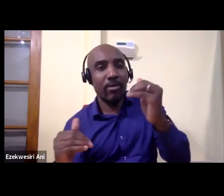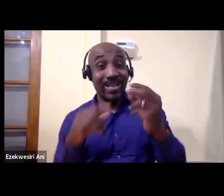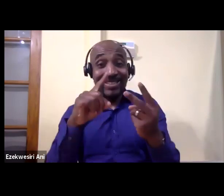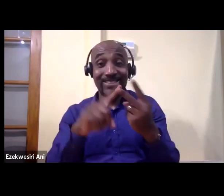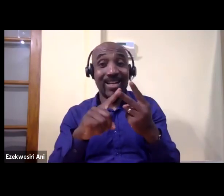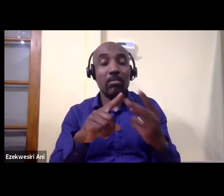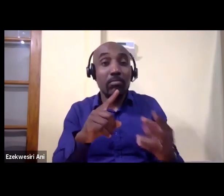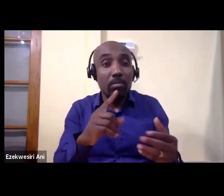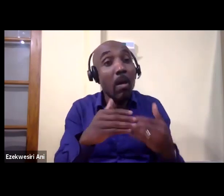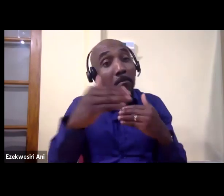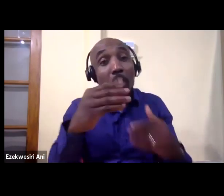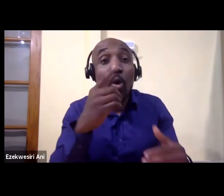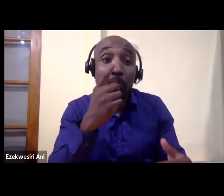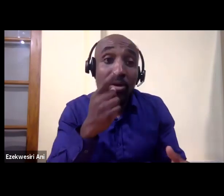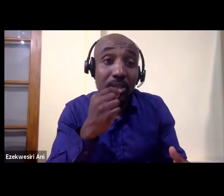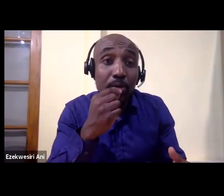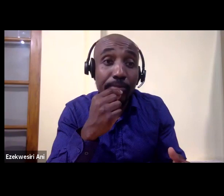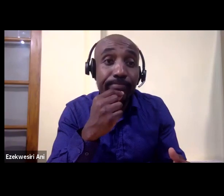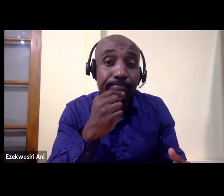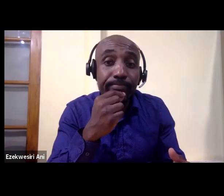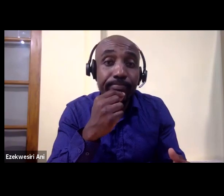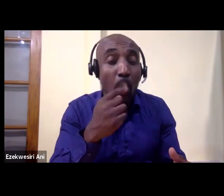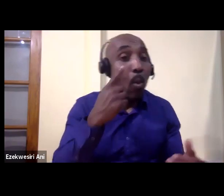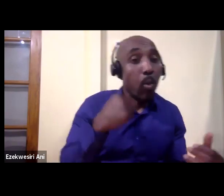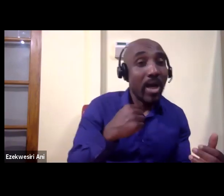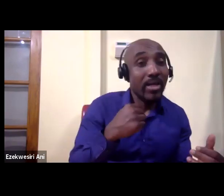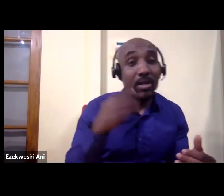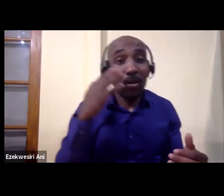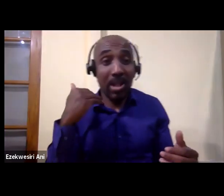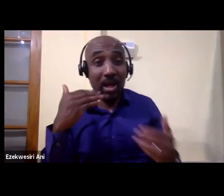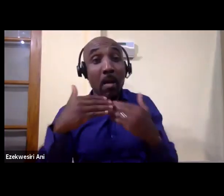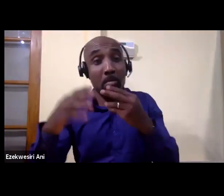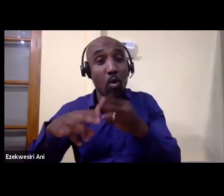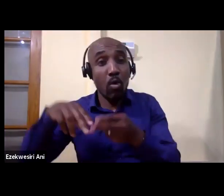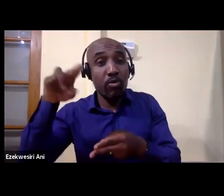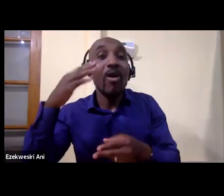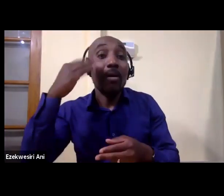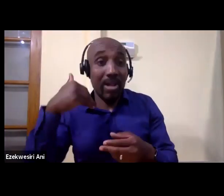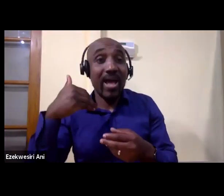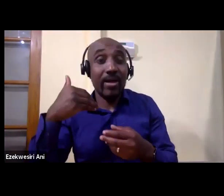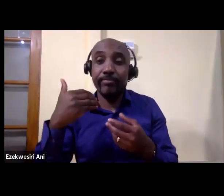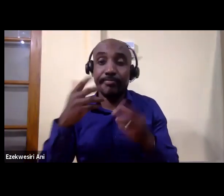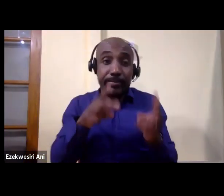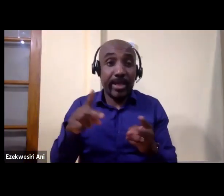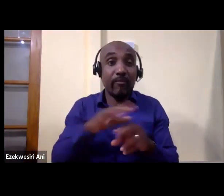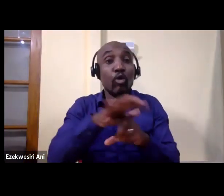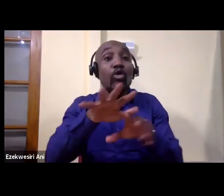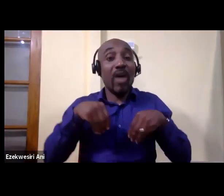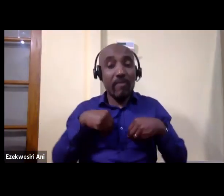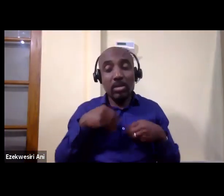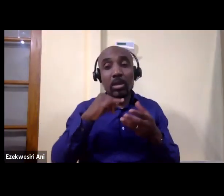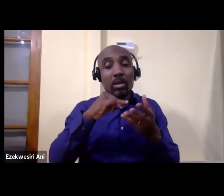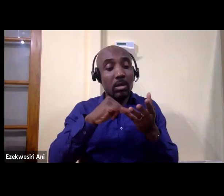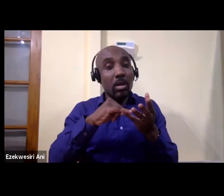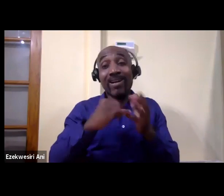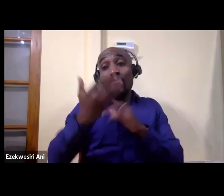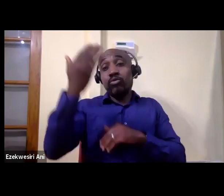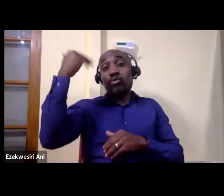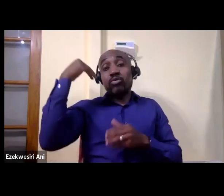More than 20 years after the Macpherson report, systemic institutional racism continues to